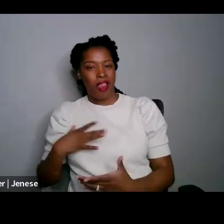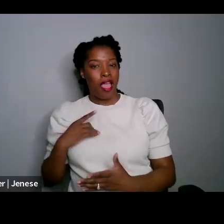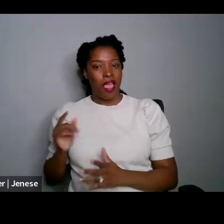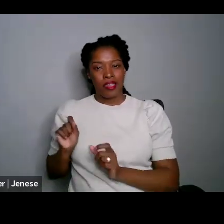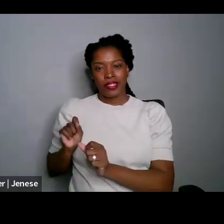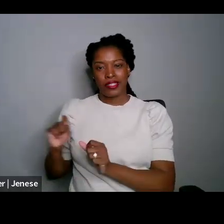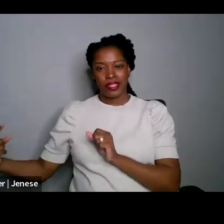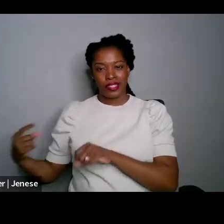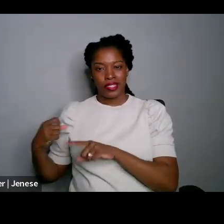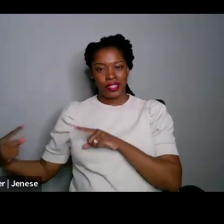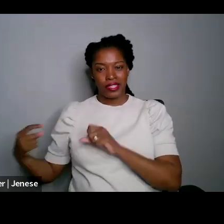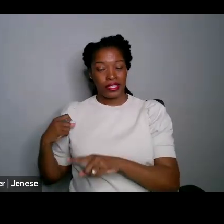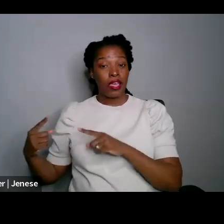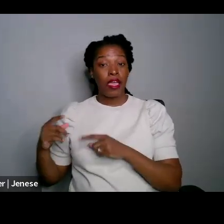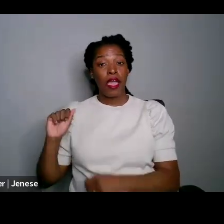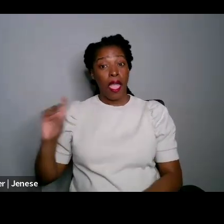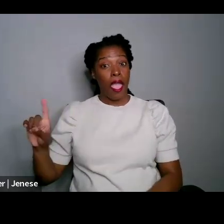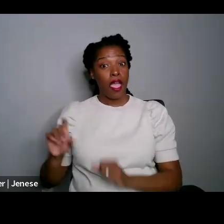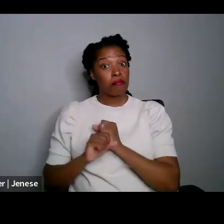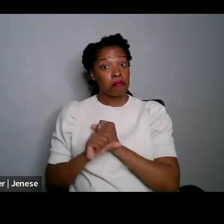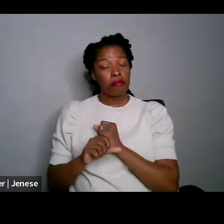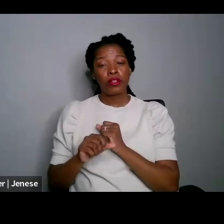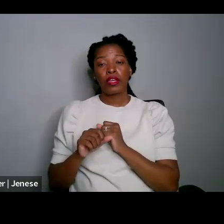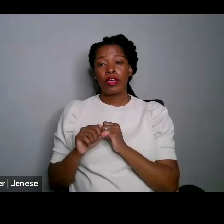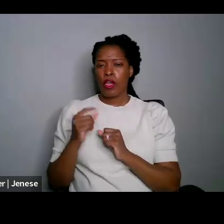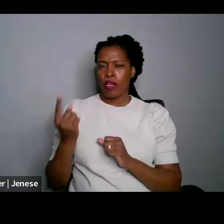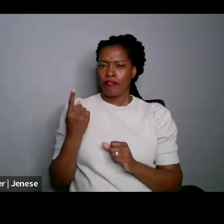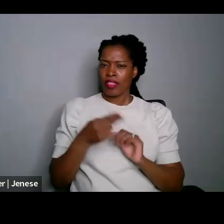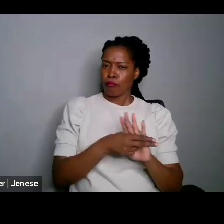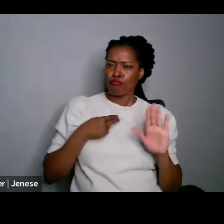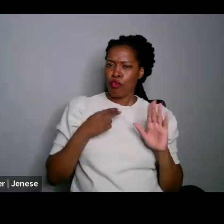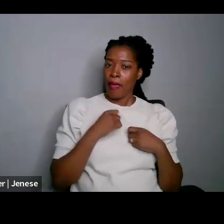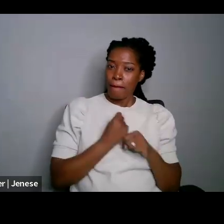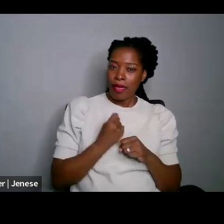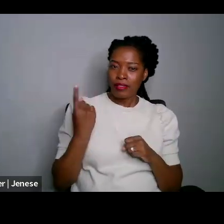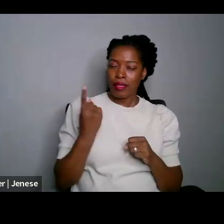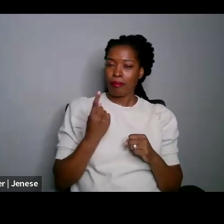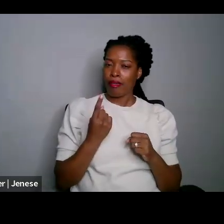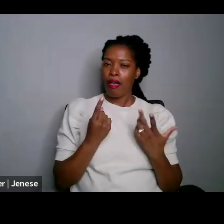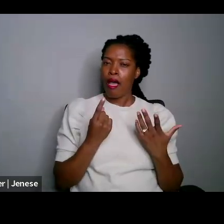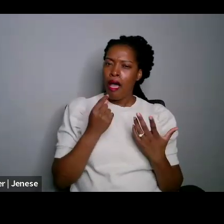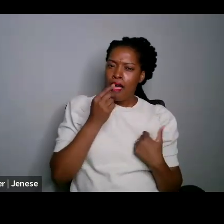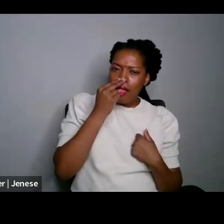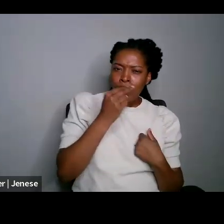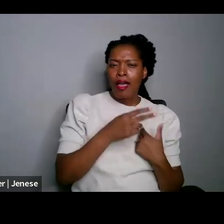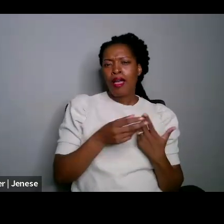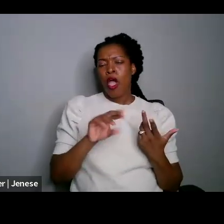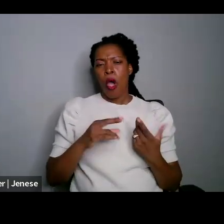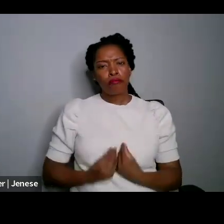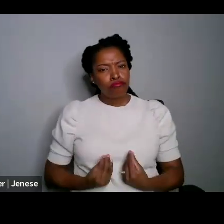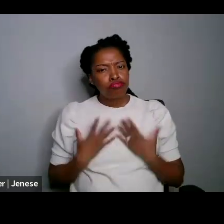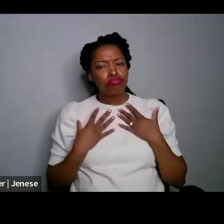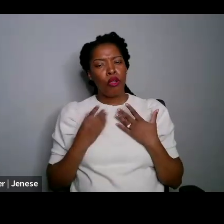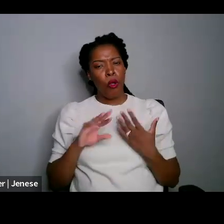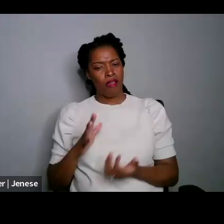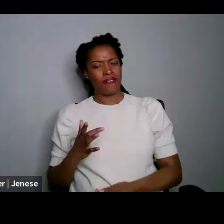us laugh or cry or feel something. And while commercials and traditional media used to be